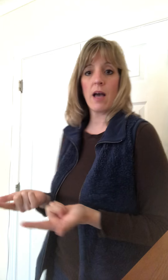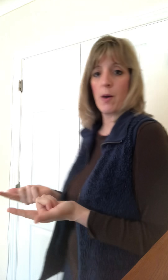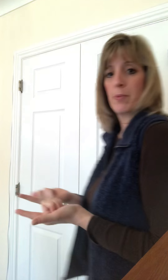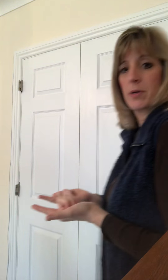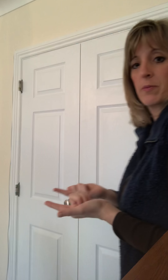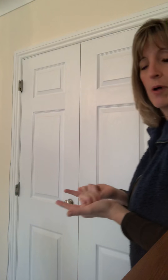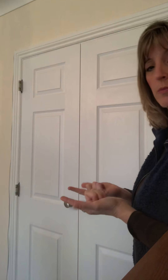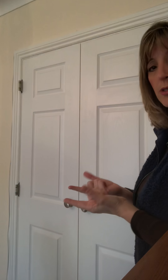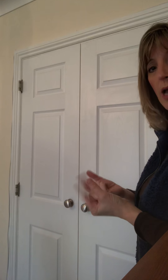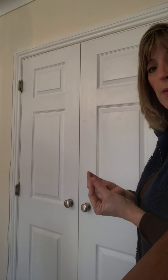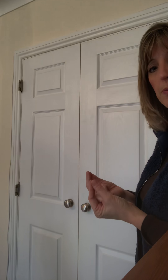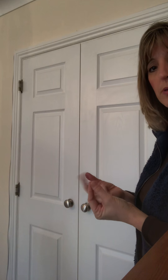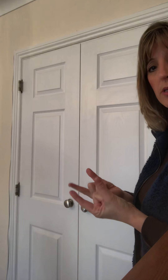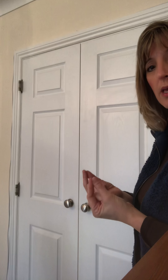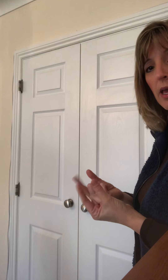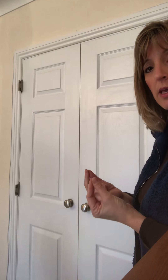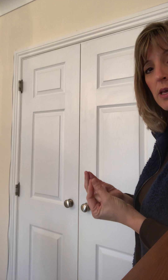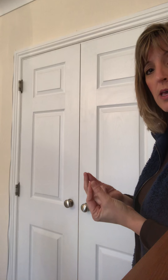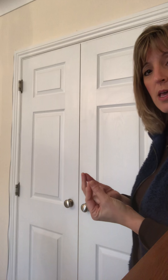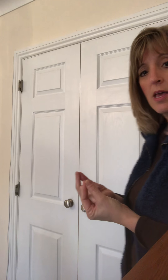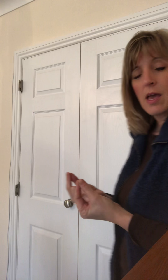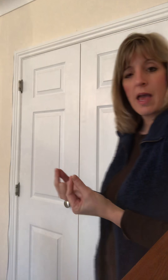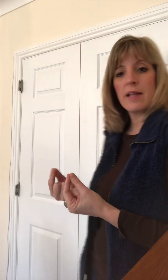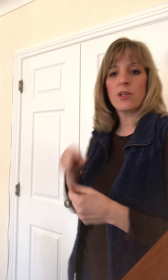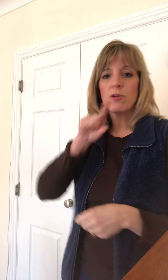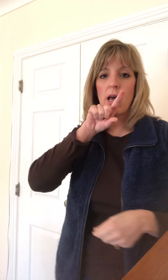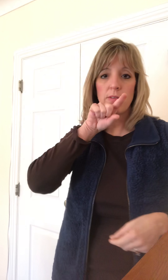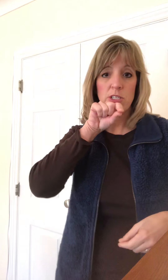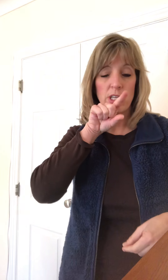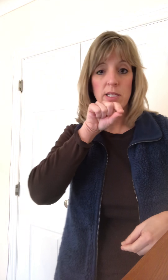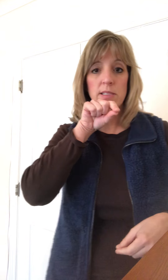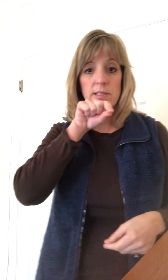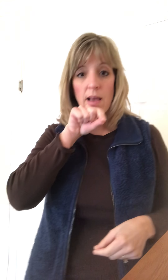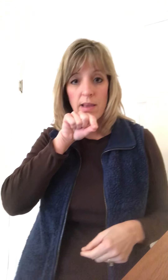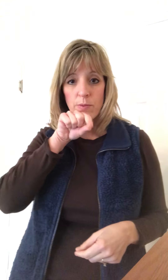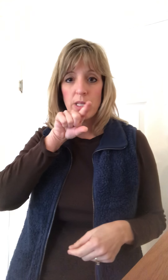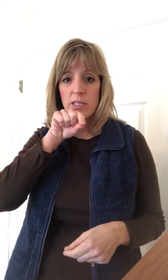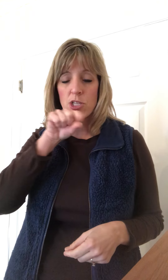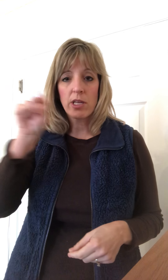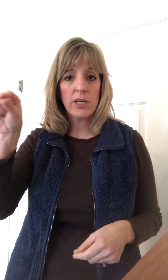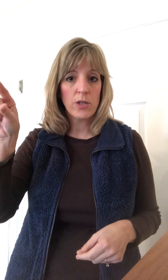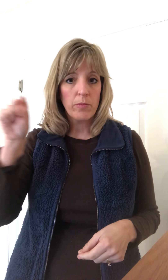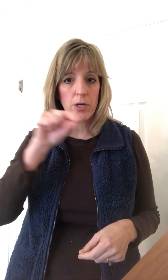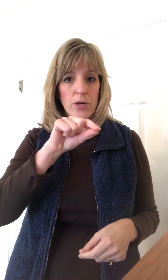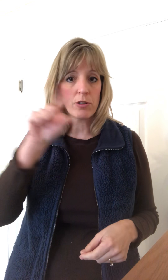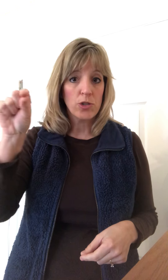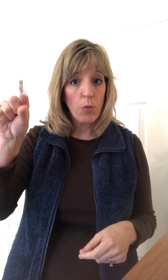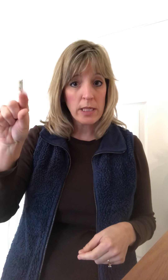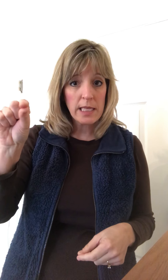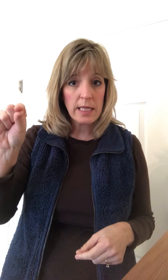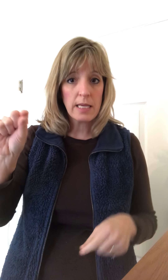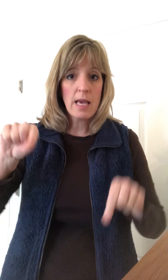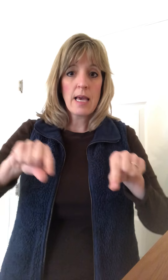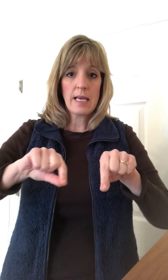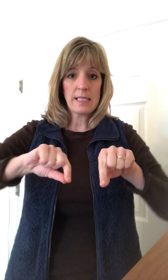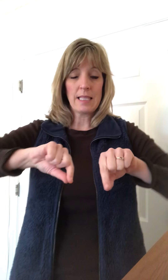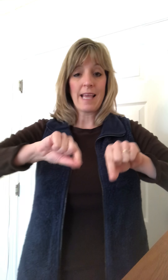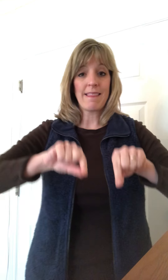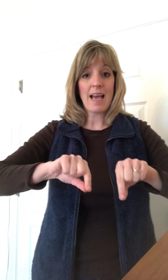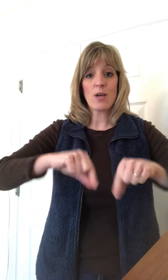up, palms are up, okay? And you know how the chicken sign we did, chicken or bird or 20, is like that,